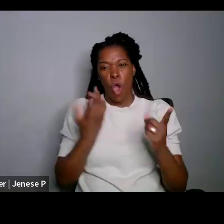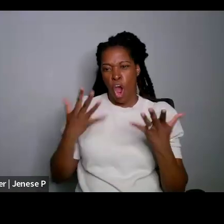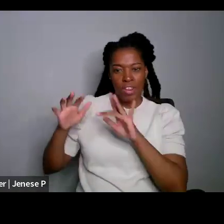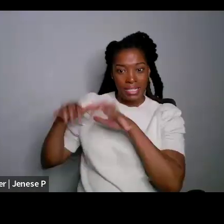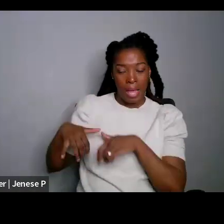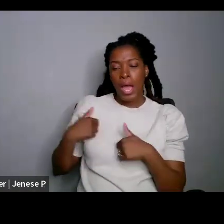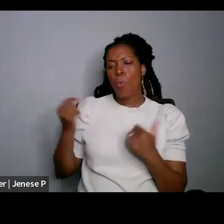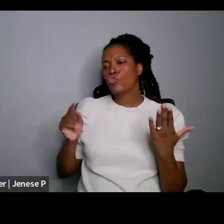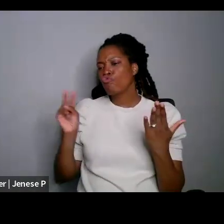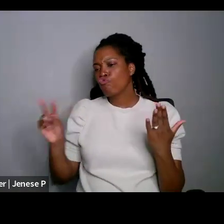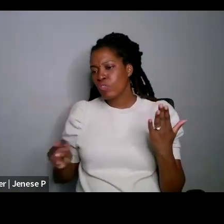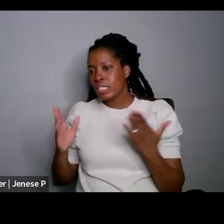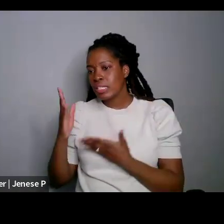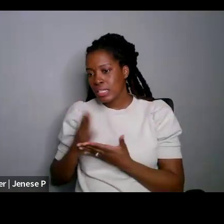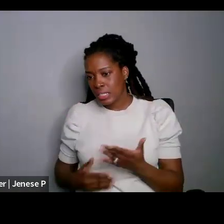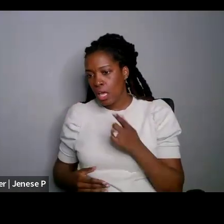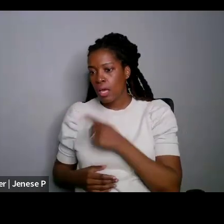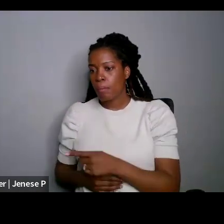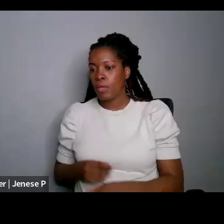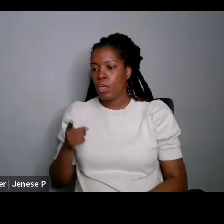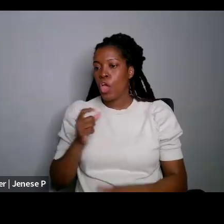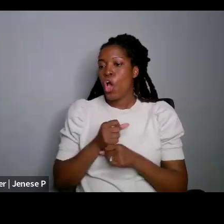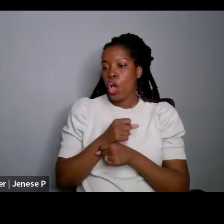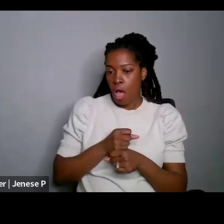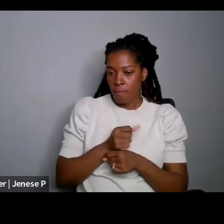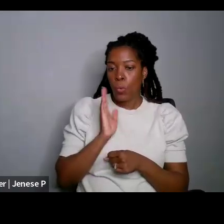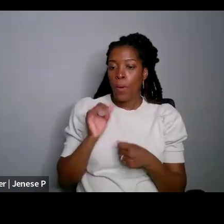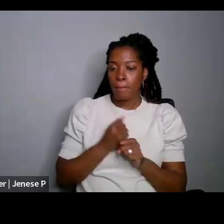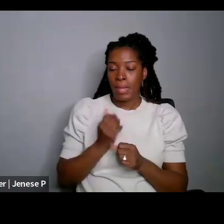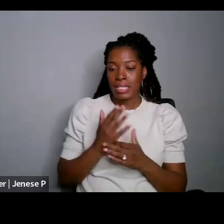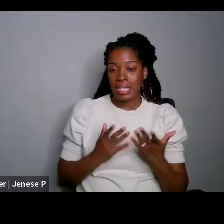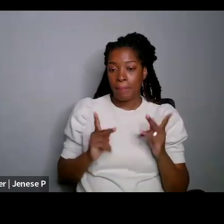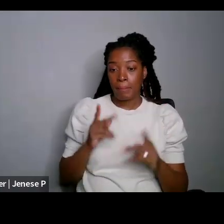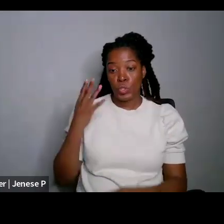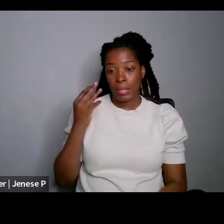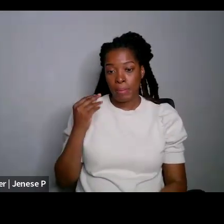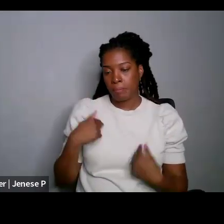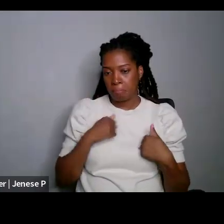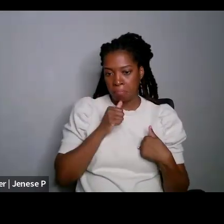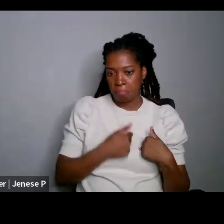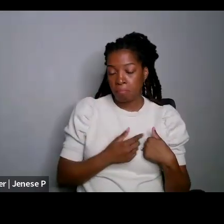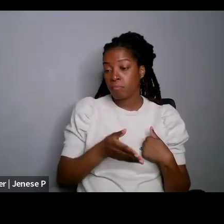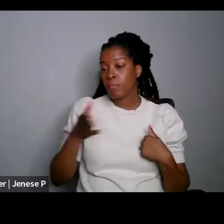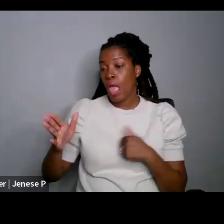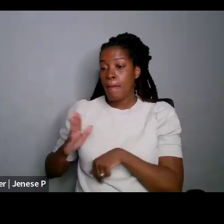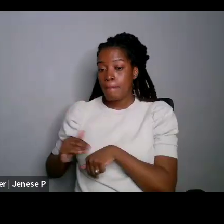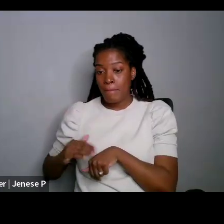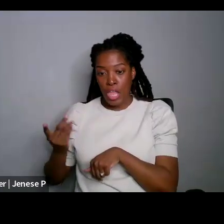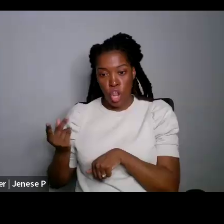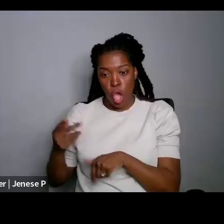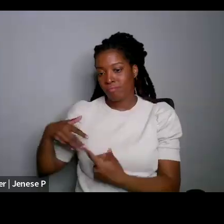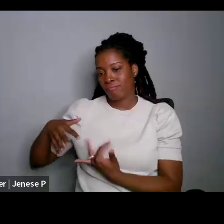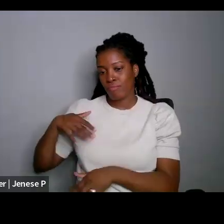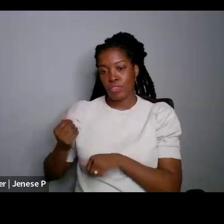something. Nappuccinos. Oh, coffee makes some people sleepy. That is not my experience. Oh, petting our dog, hanging out with our dogs. Yes.